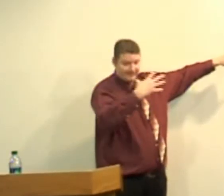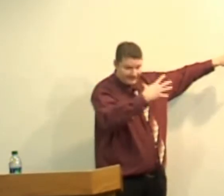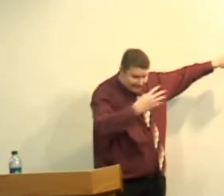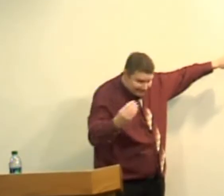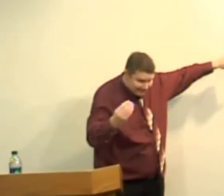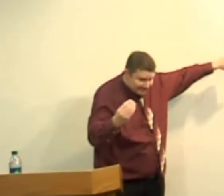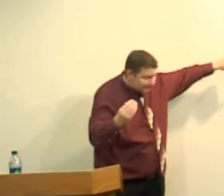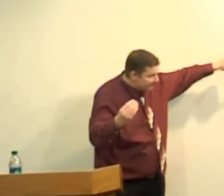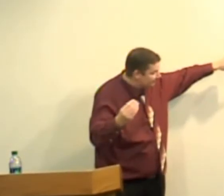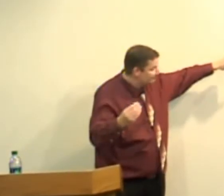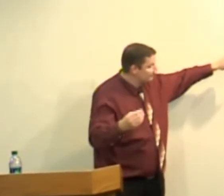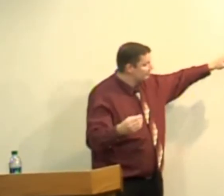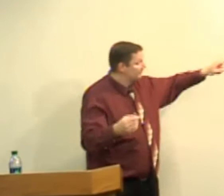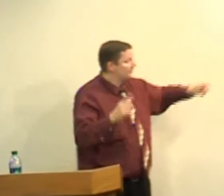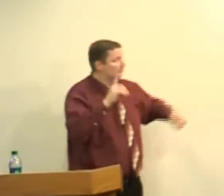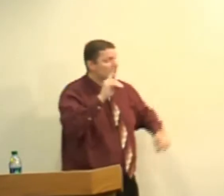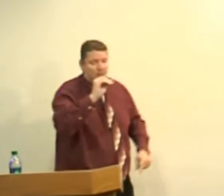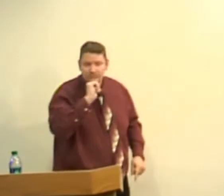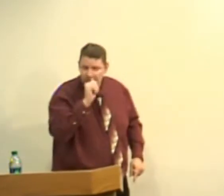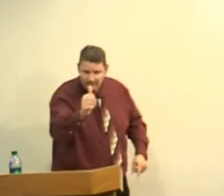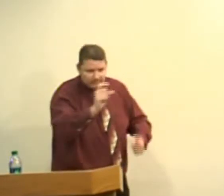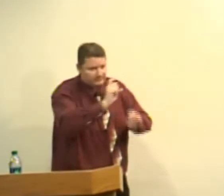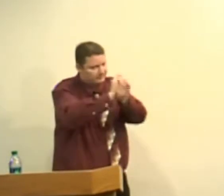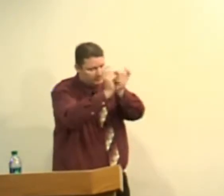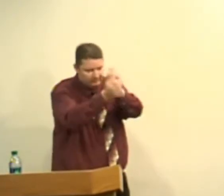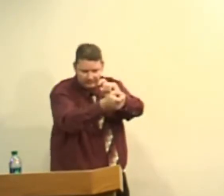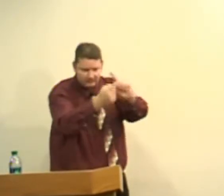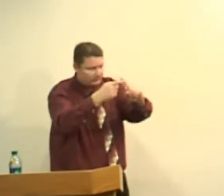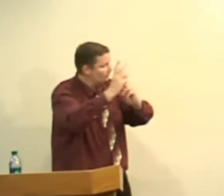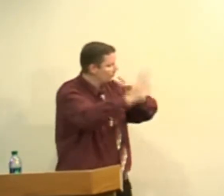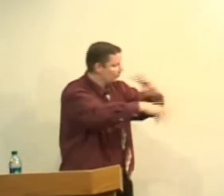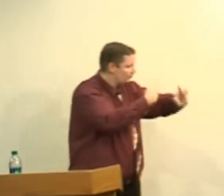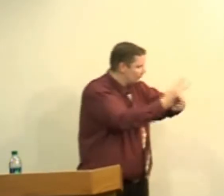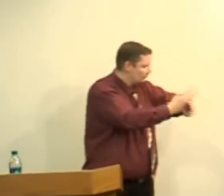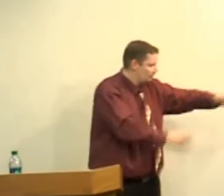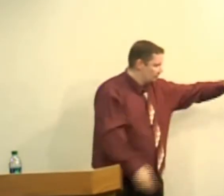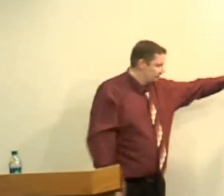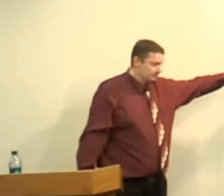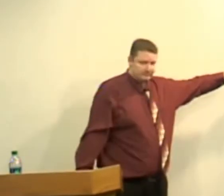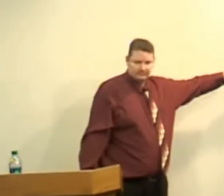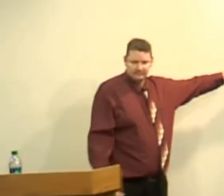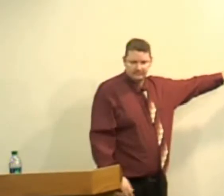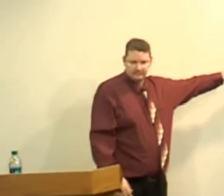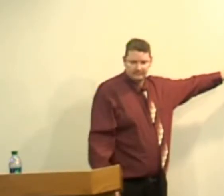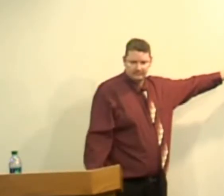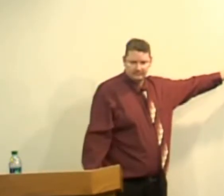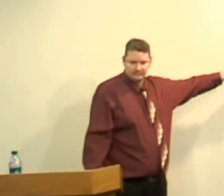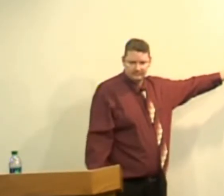Verse 2, not only that, and do not be conformed to this world,